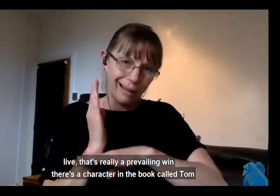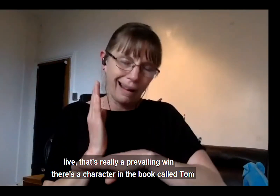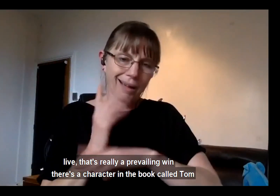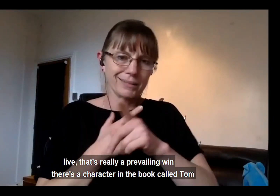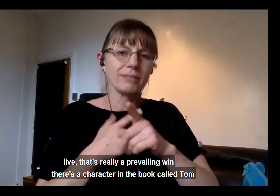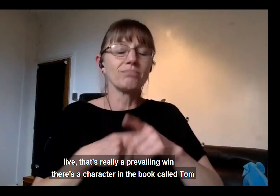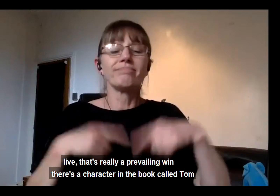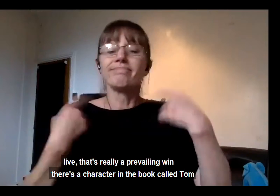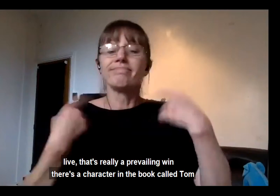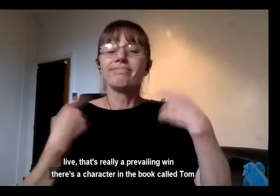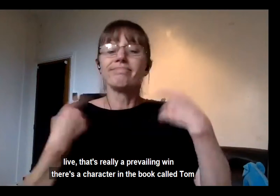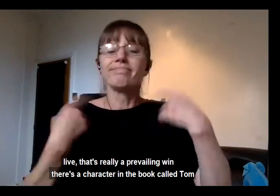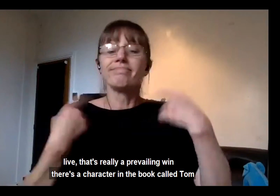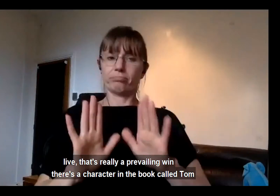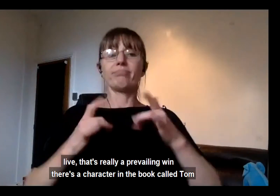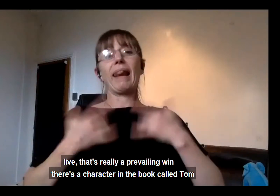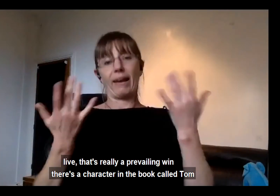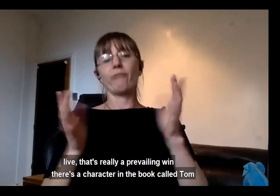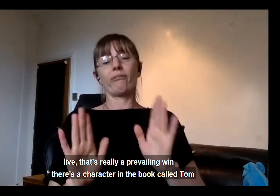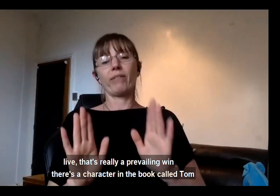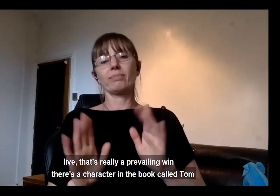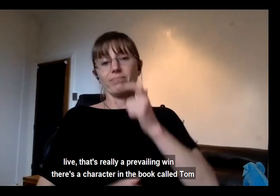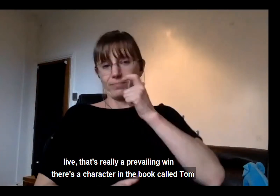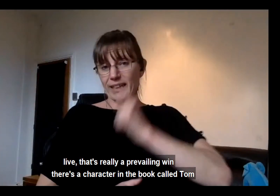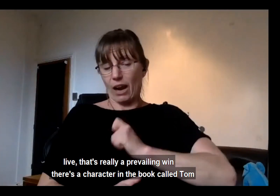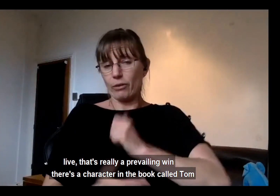prevailing wind. There's a character in the book